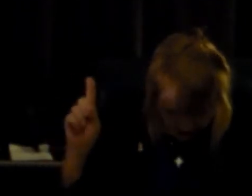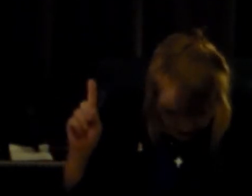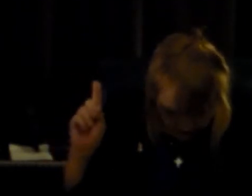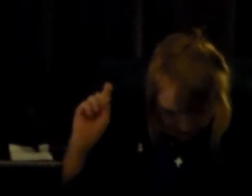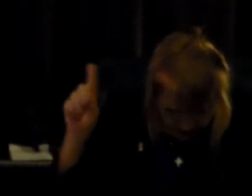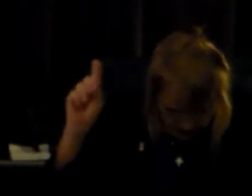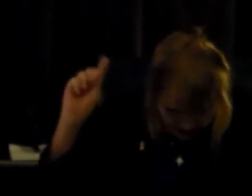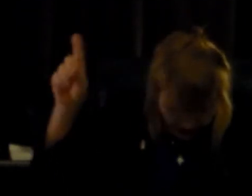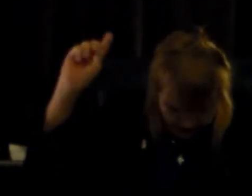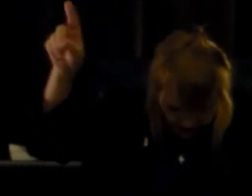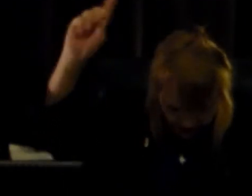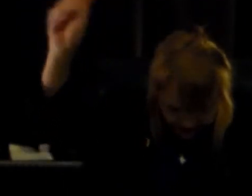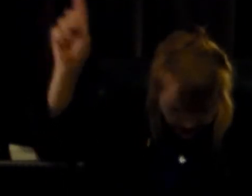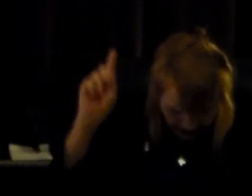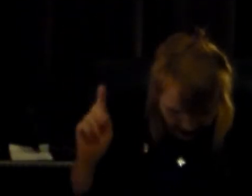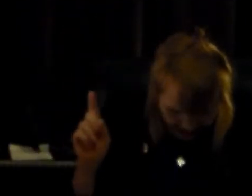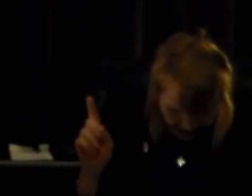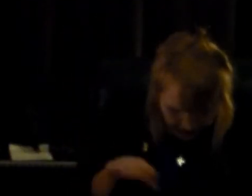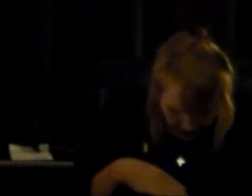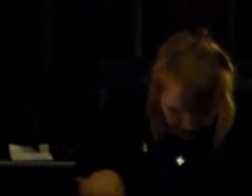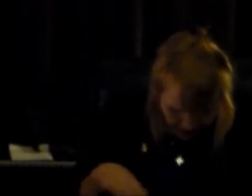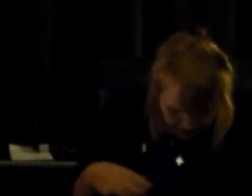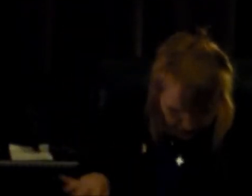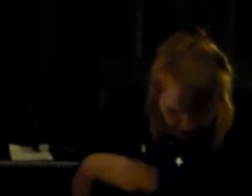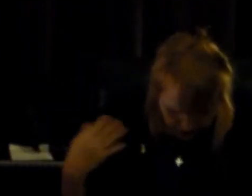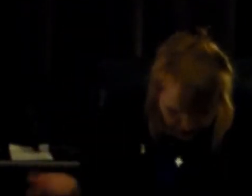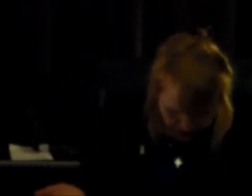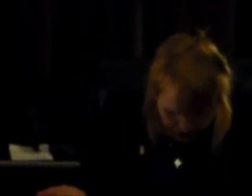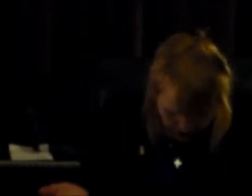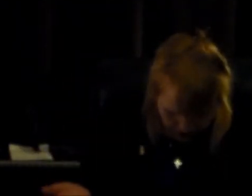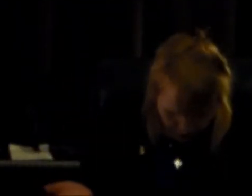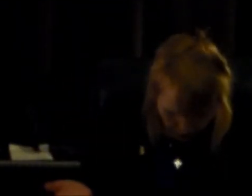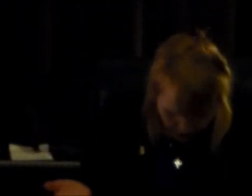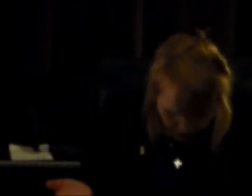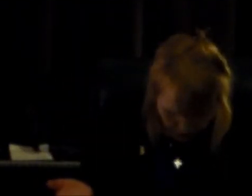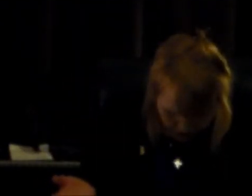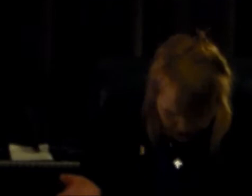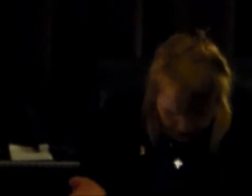heard from God. Abraham did not do such things. You are doing the things